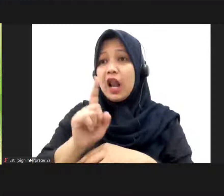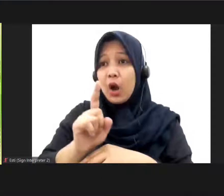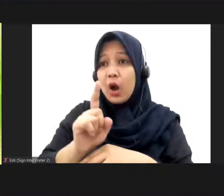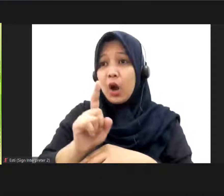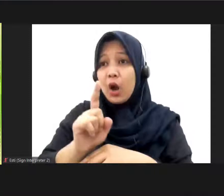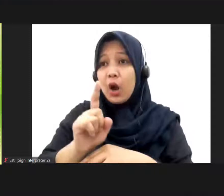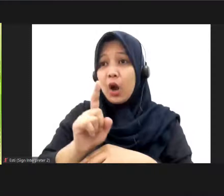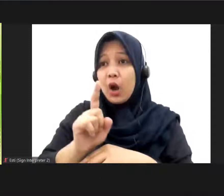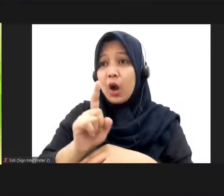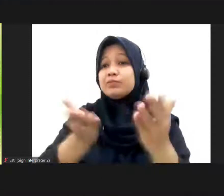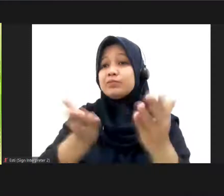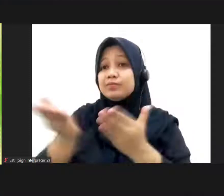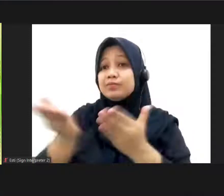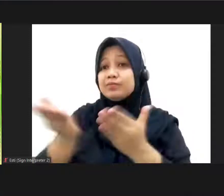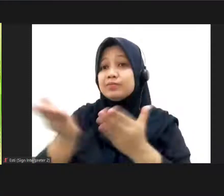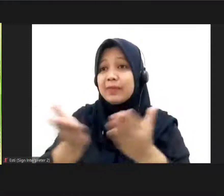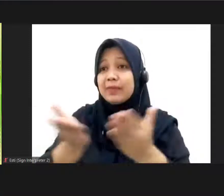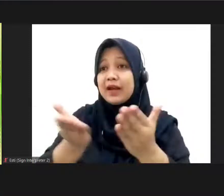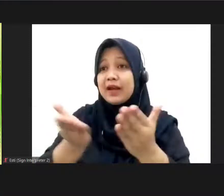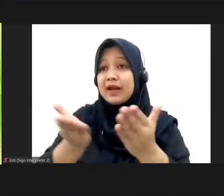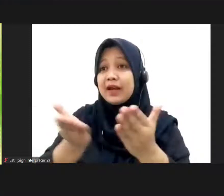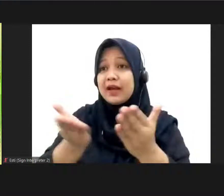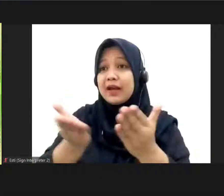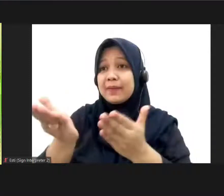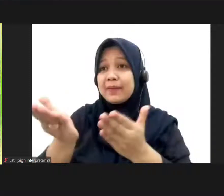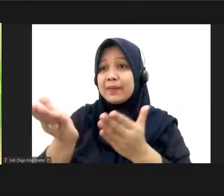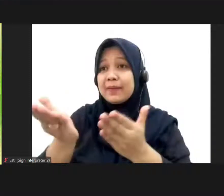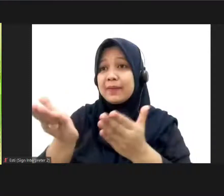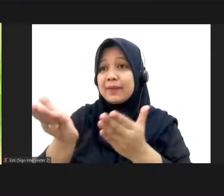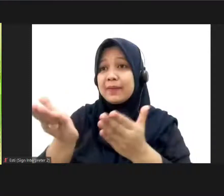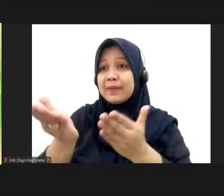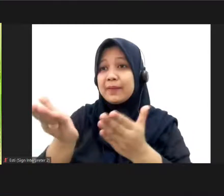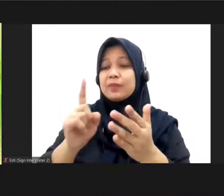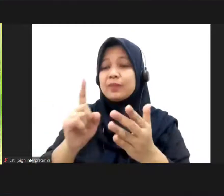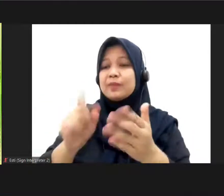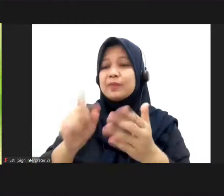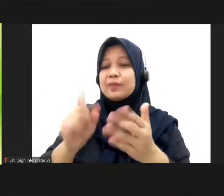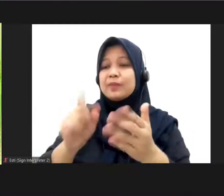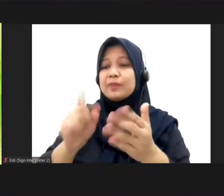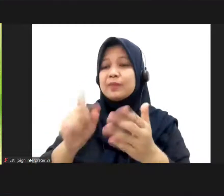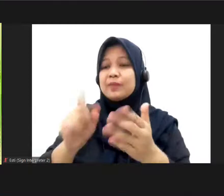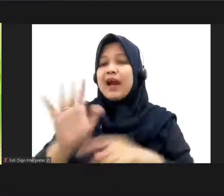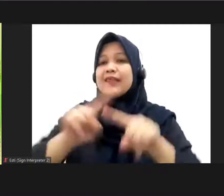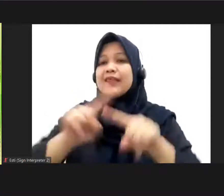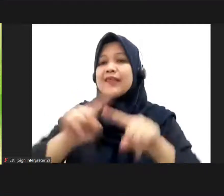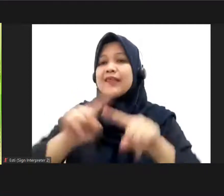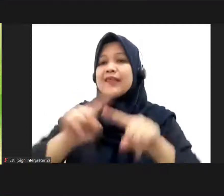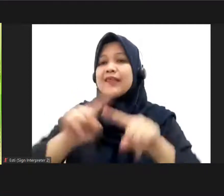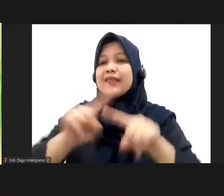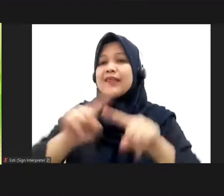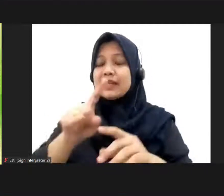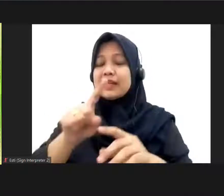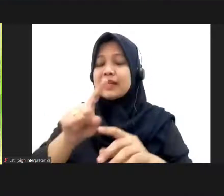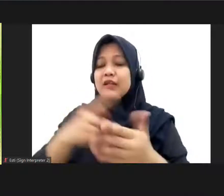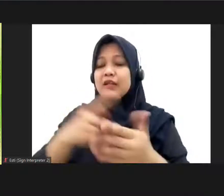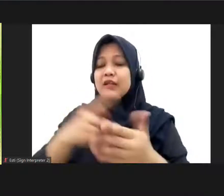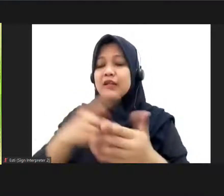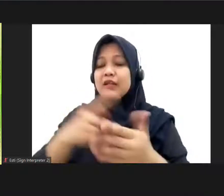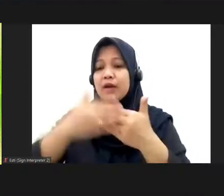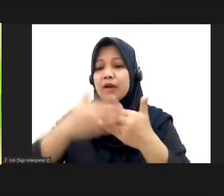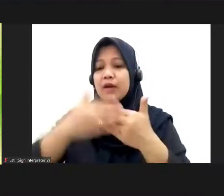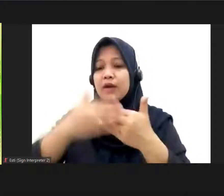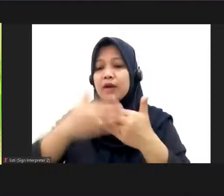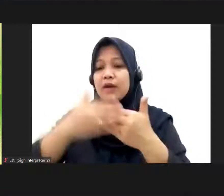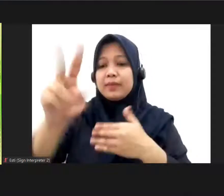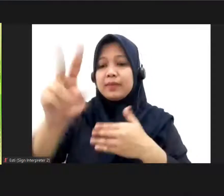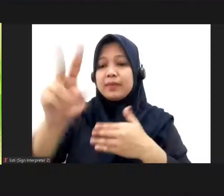operate in a normal way or gradually expanded. Similarly, we need to acknowledge